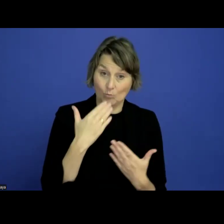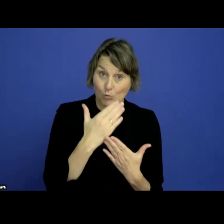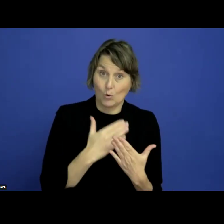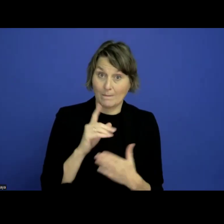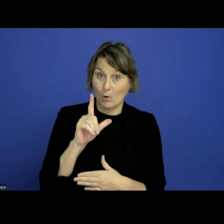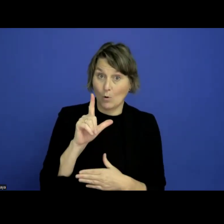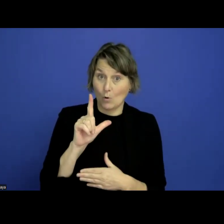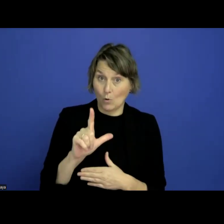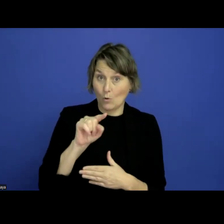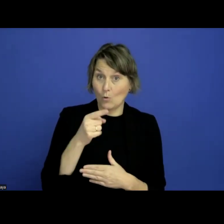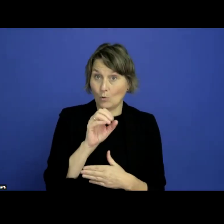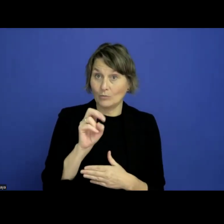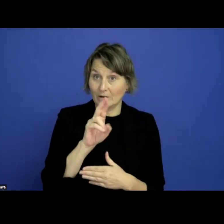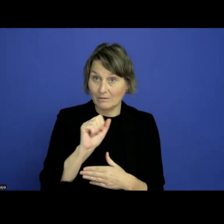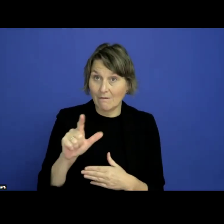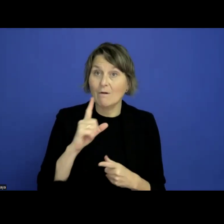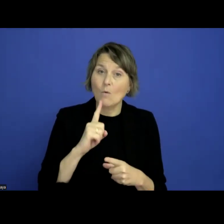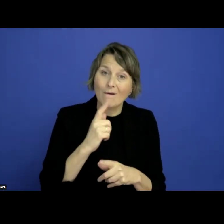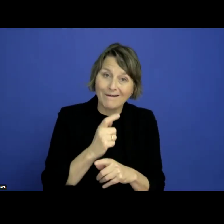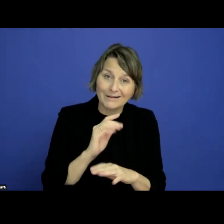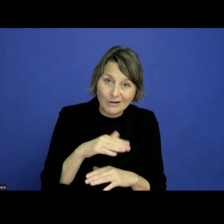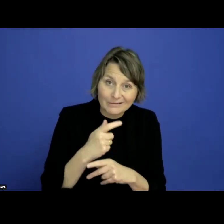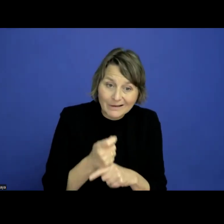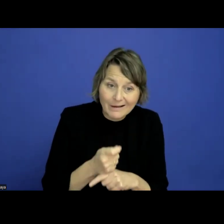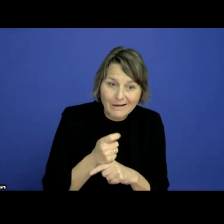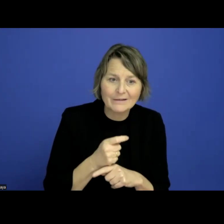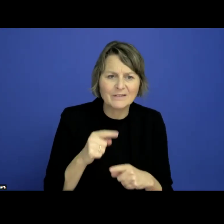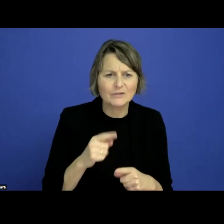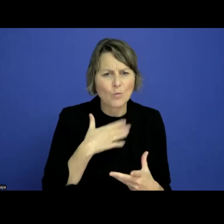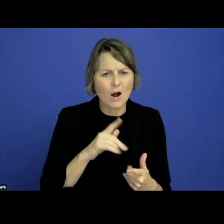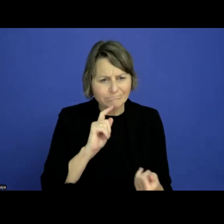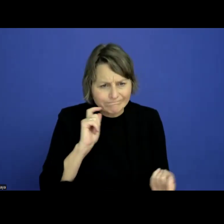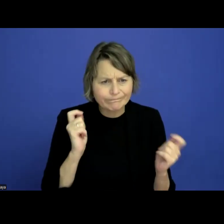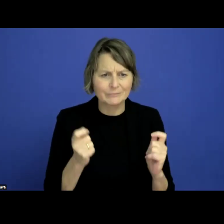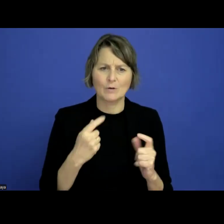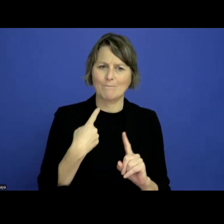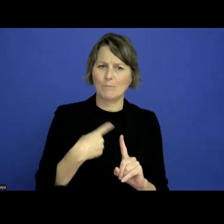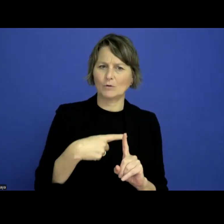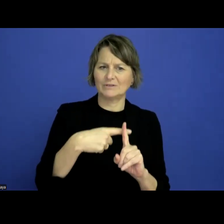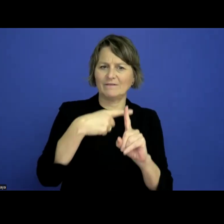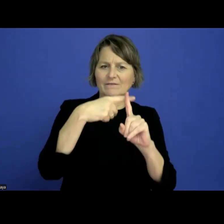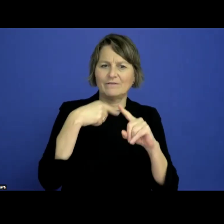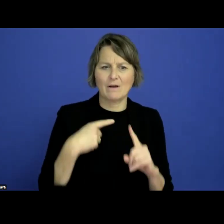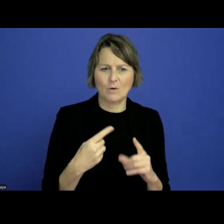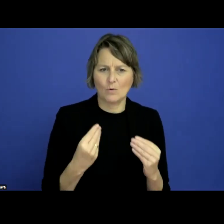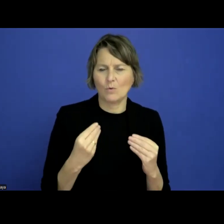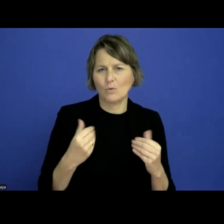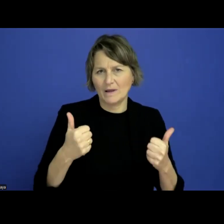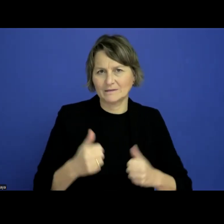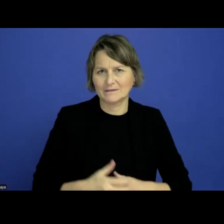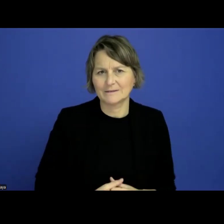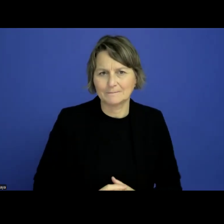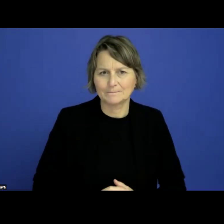it happen and to make this become a positive reality in the company. And